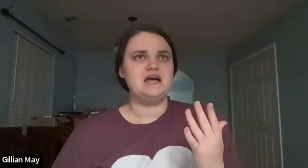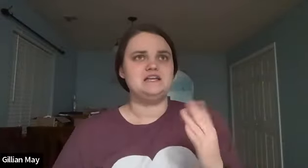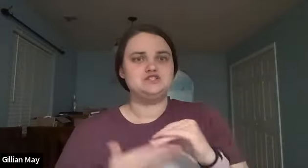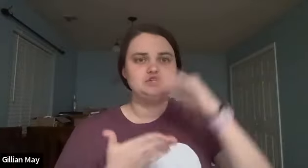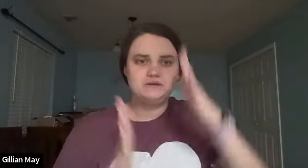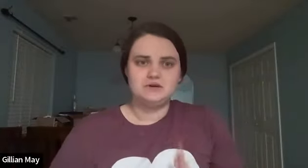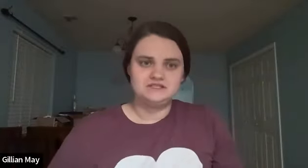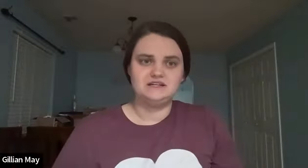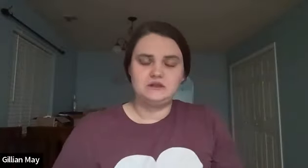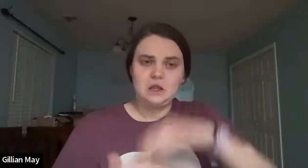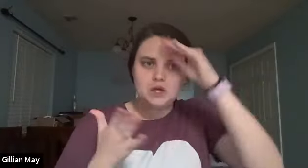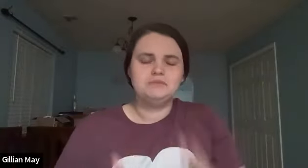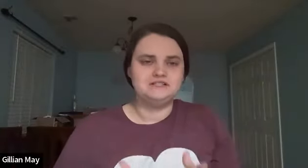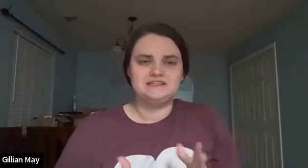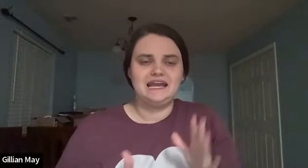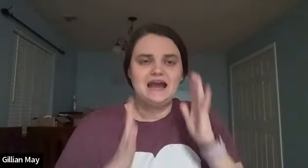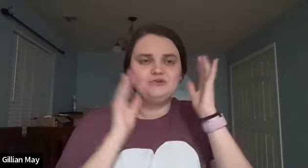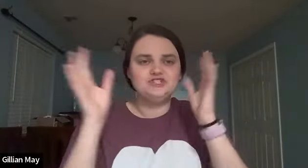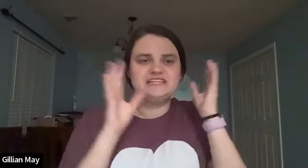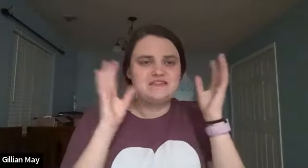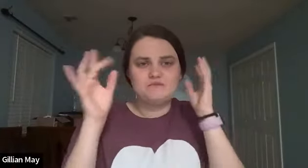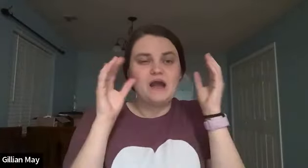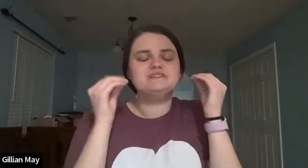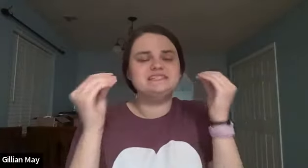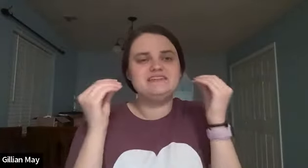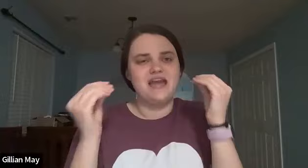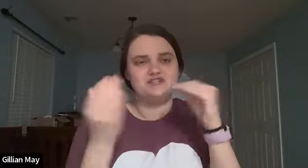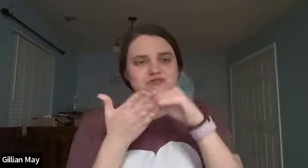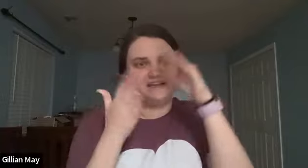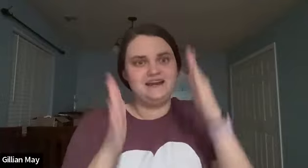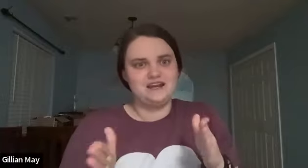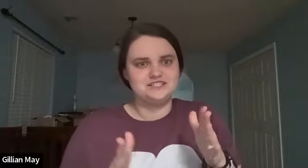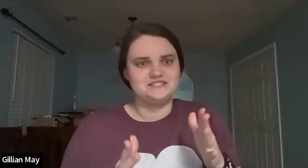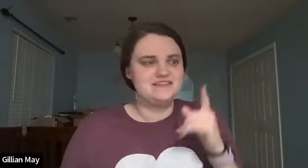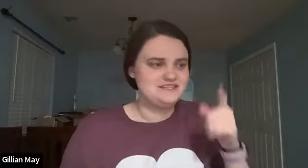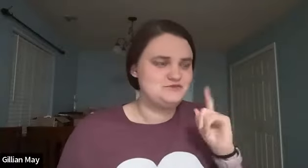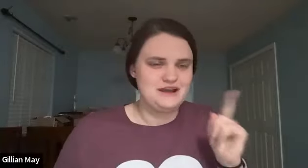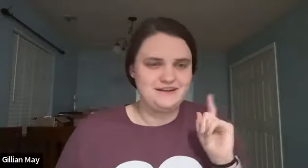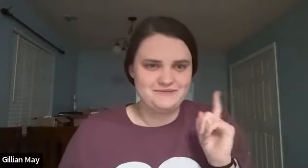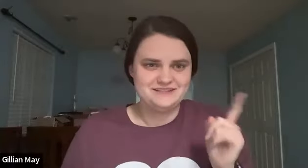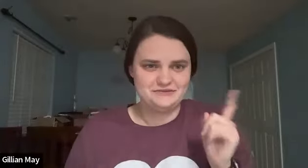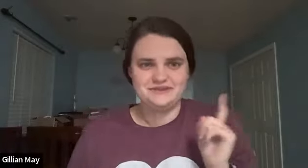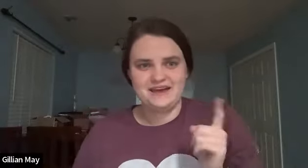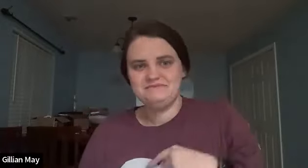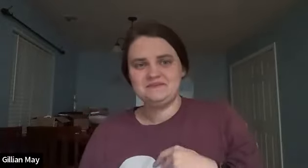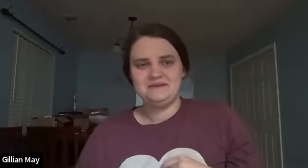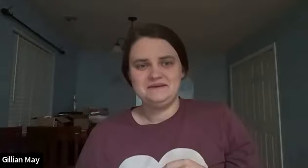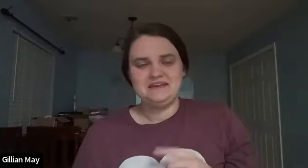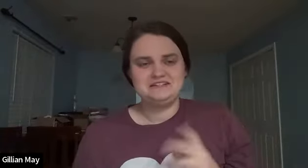like student person or like learn person. Like I will just say them, I will say the actual sign actions. And this is where I caught myself with that. It's just a